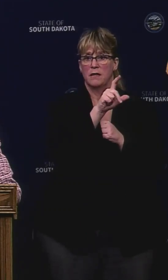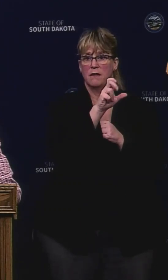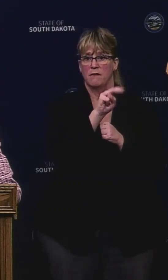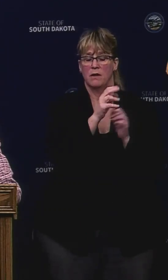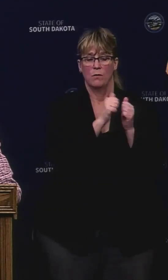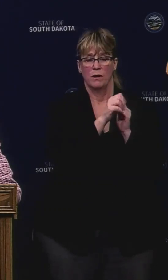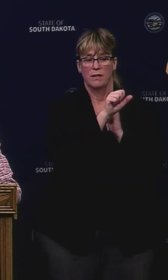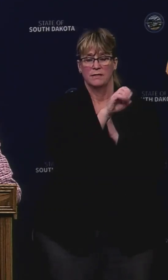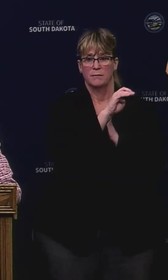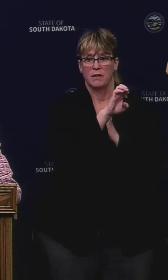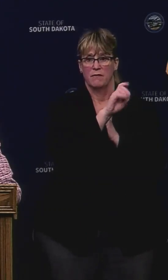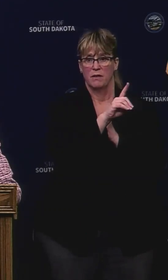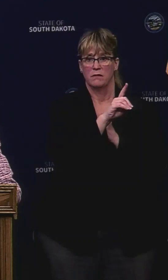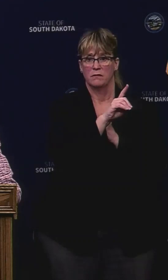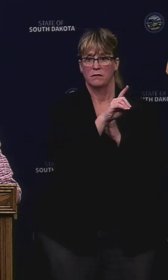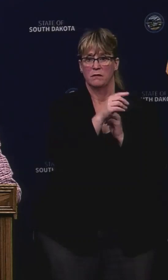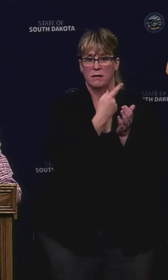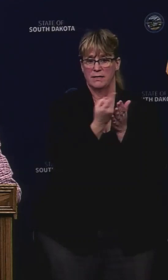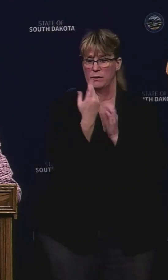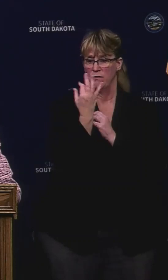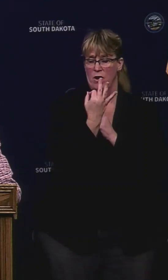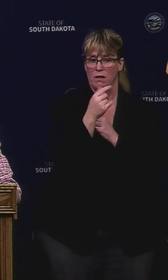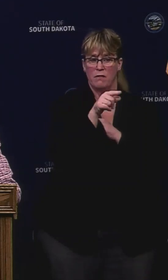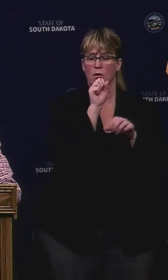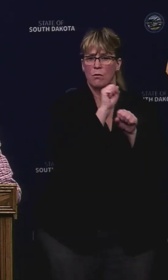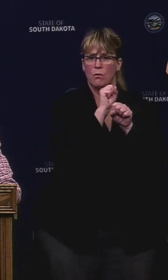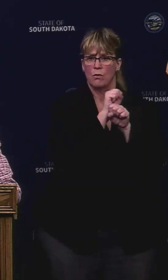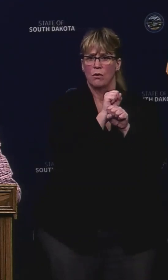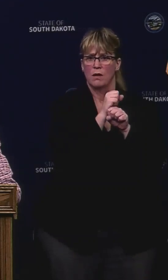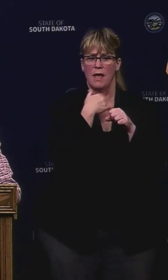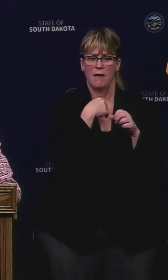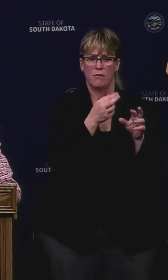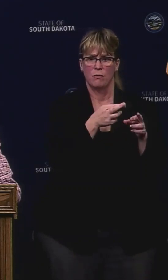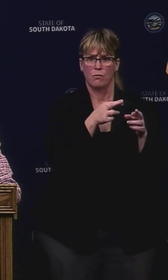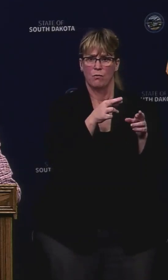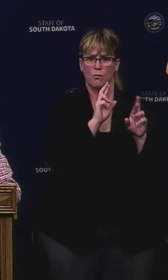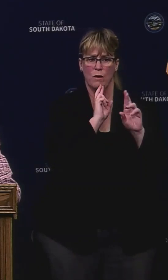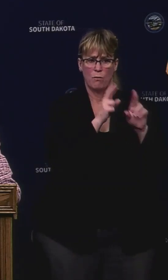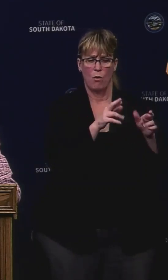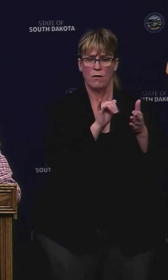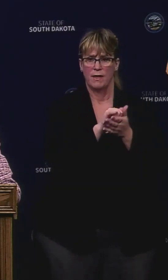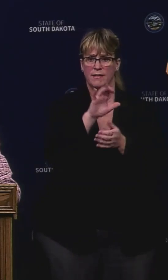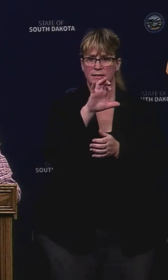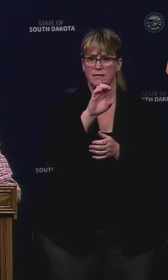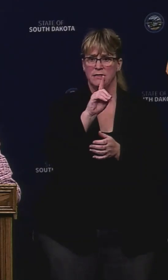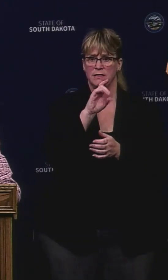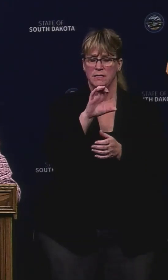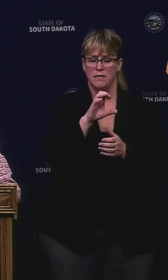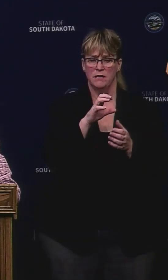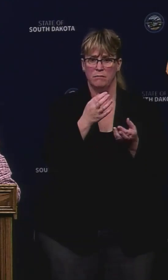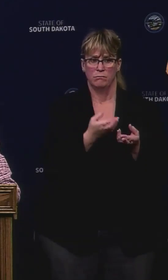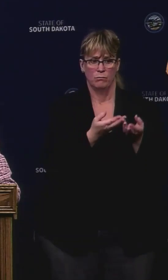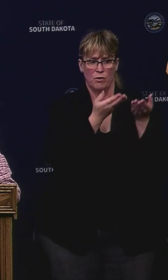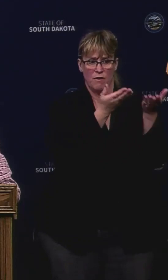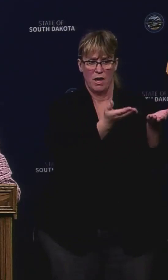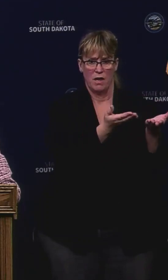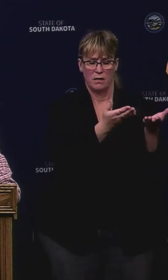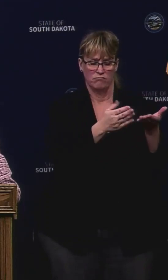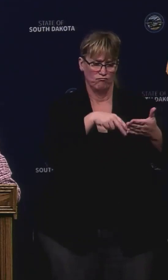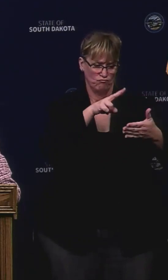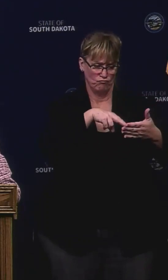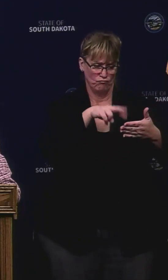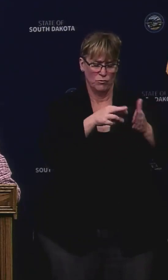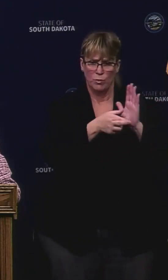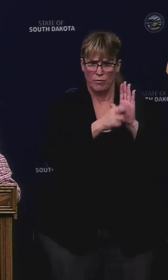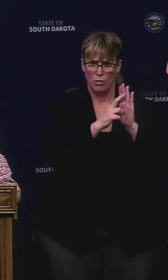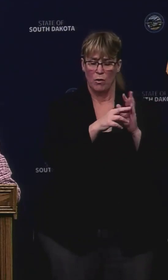be. They indicated that they are working on looking at the report that the CDC provided in great detail, and